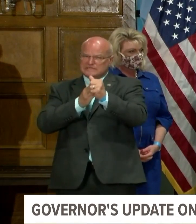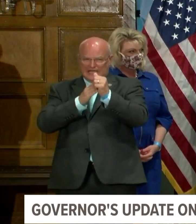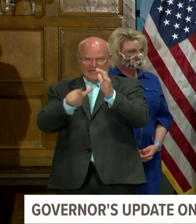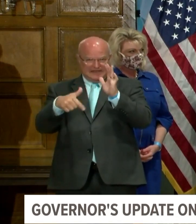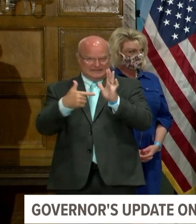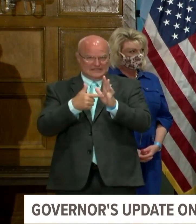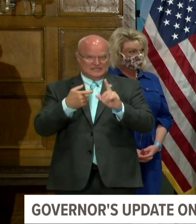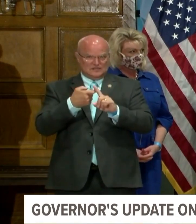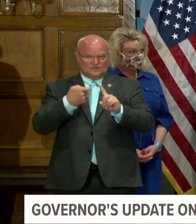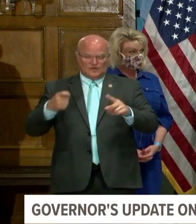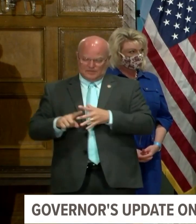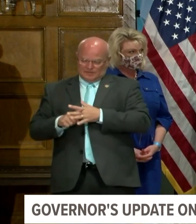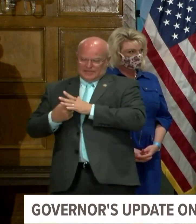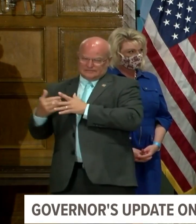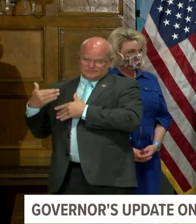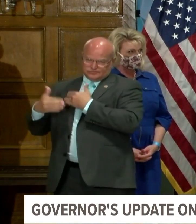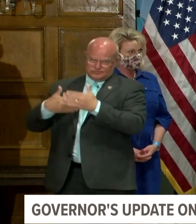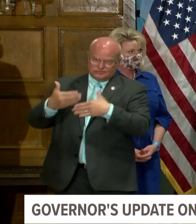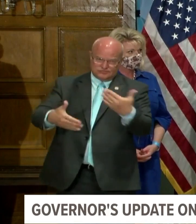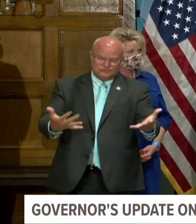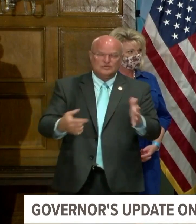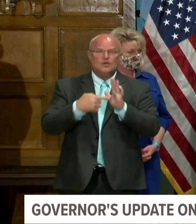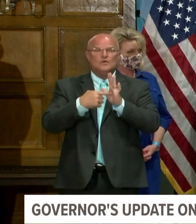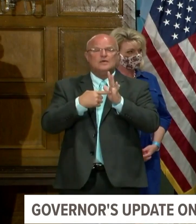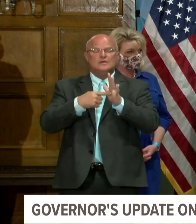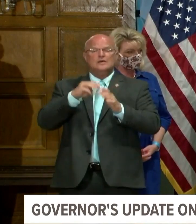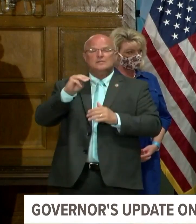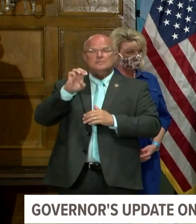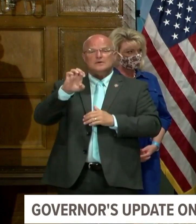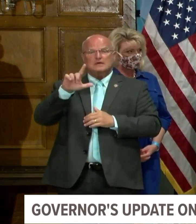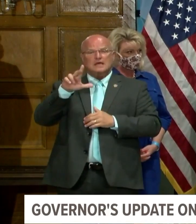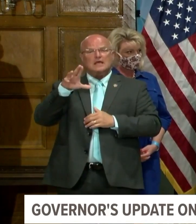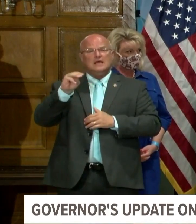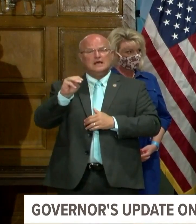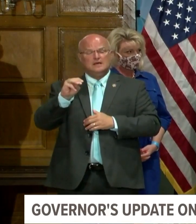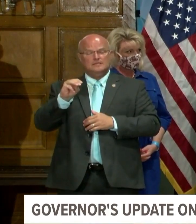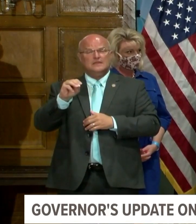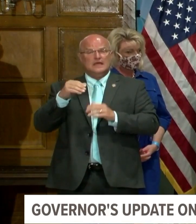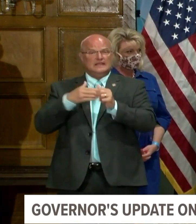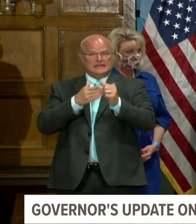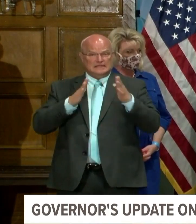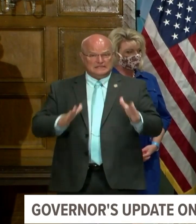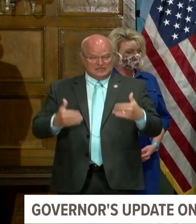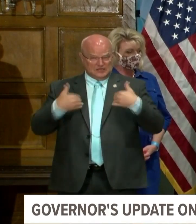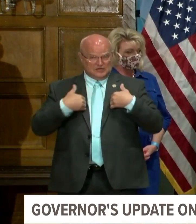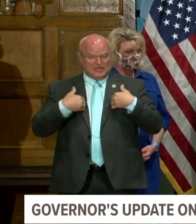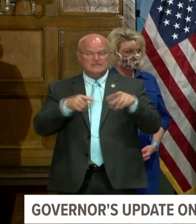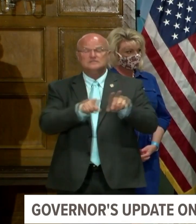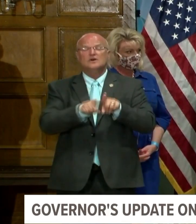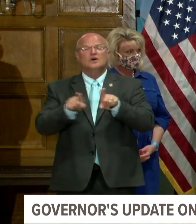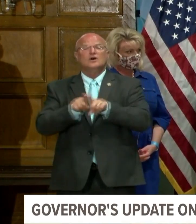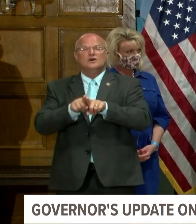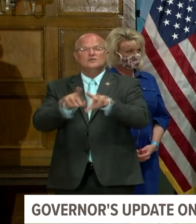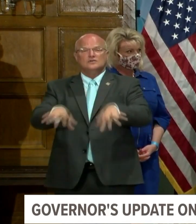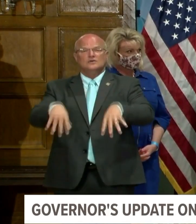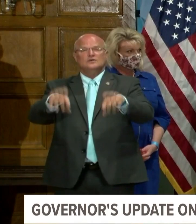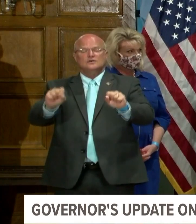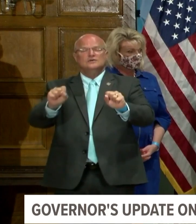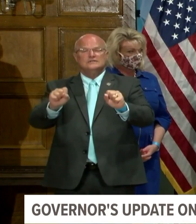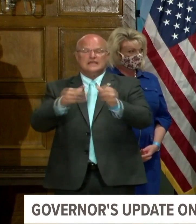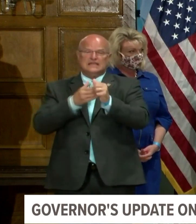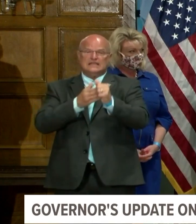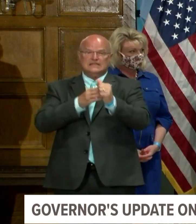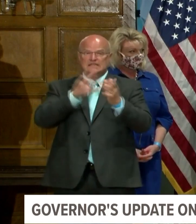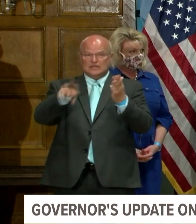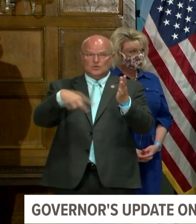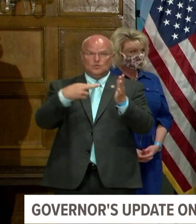cause from the outset, and then Representative McCullum, the majority leader, has also taken a